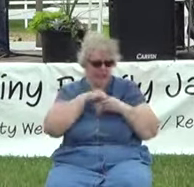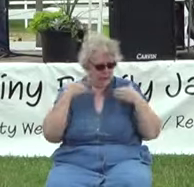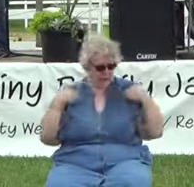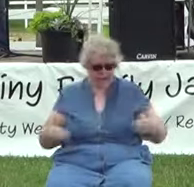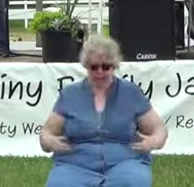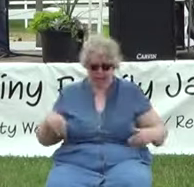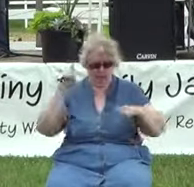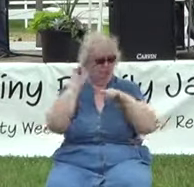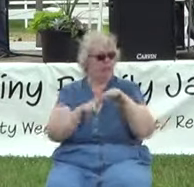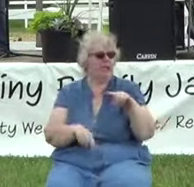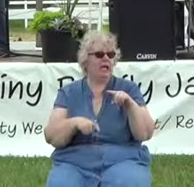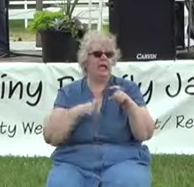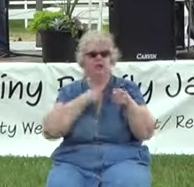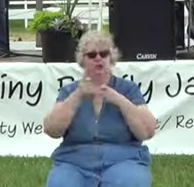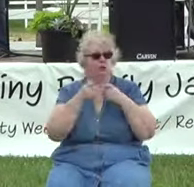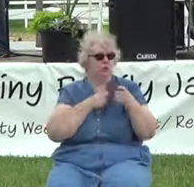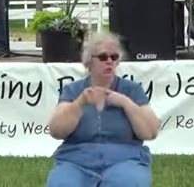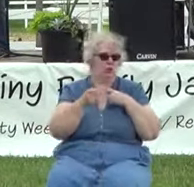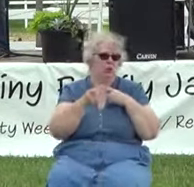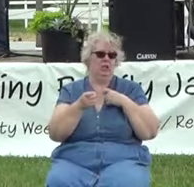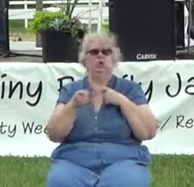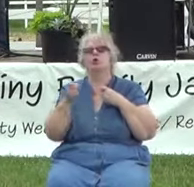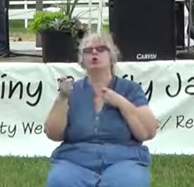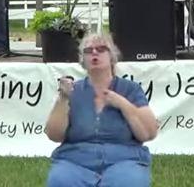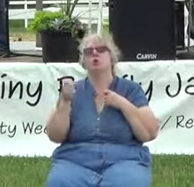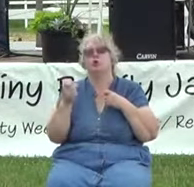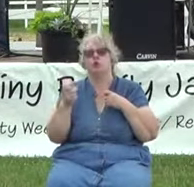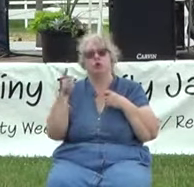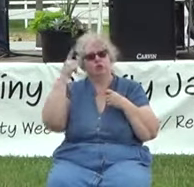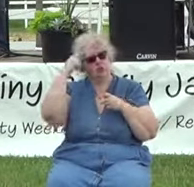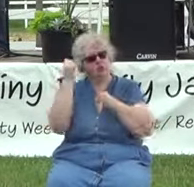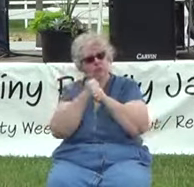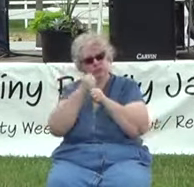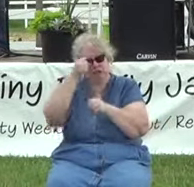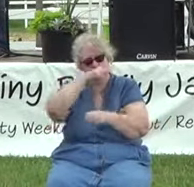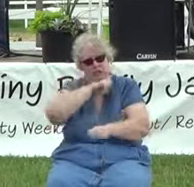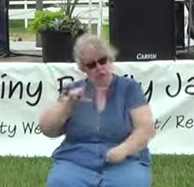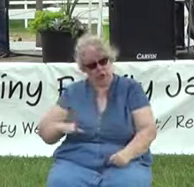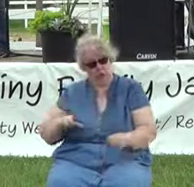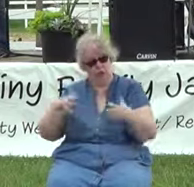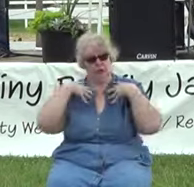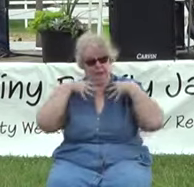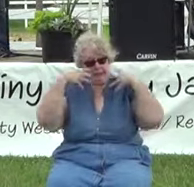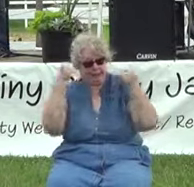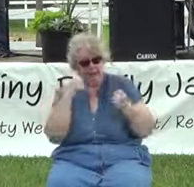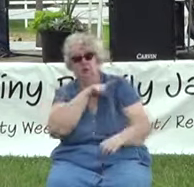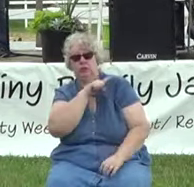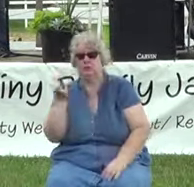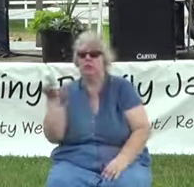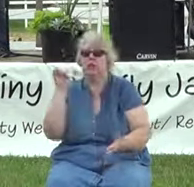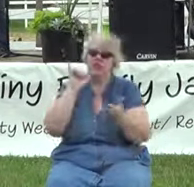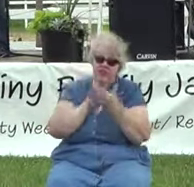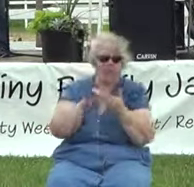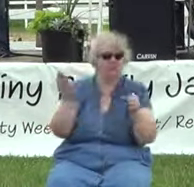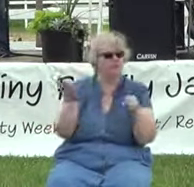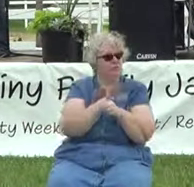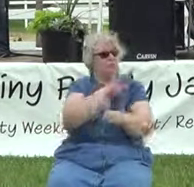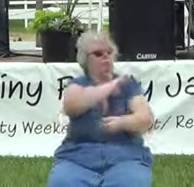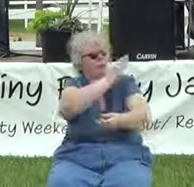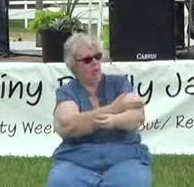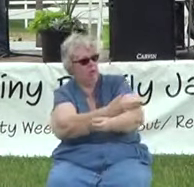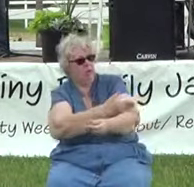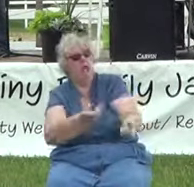can't control or help, and you're counting on the Lord to heal you. That is powerful. And when